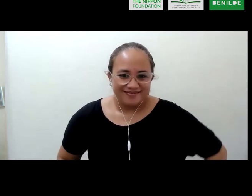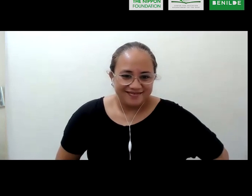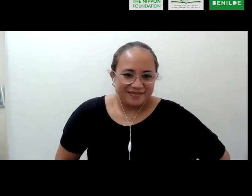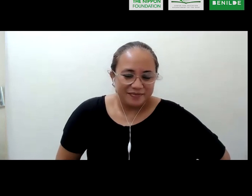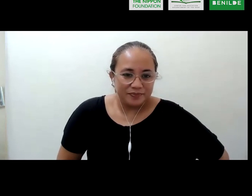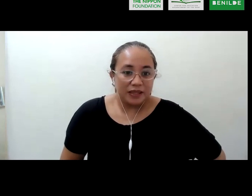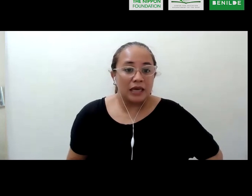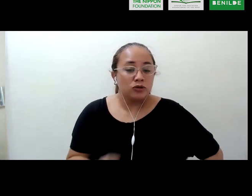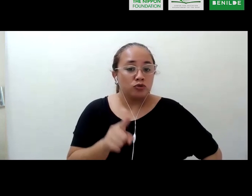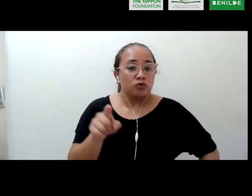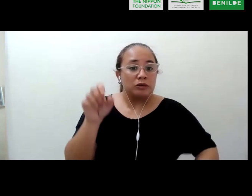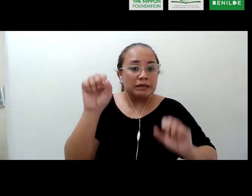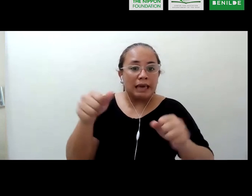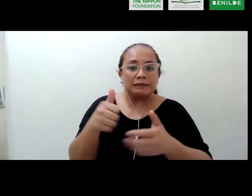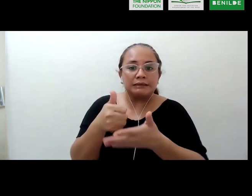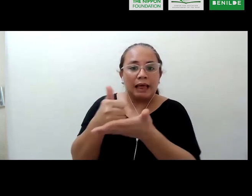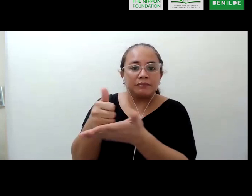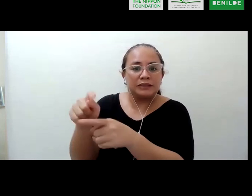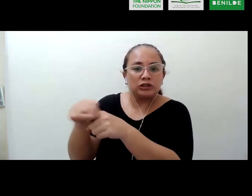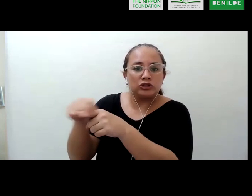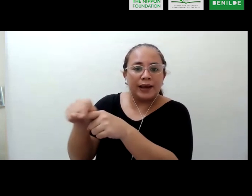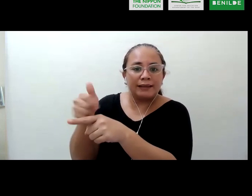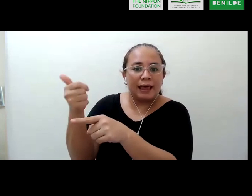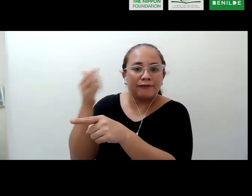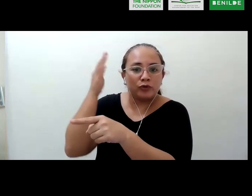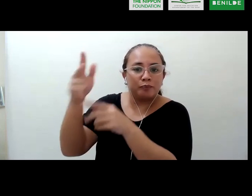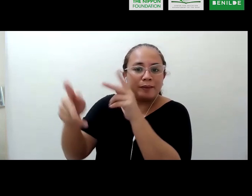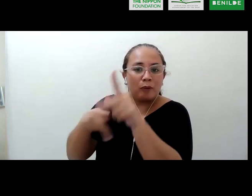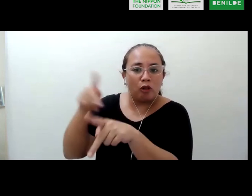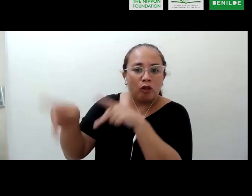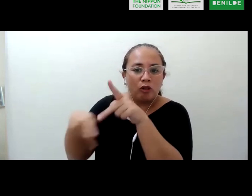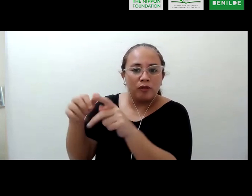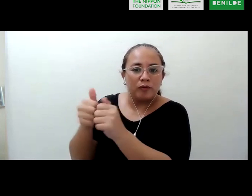And you can help train future people to do other work.